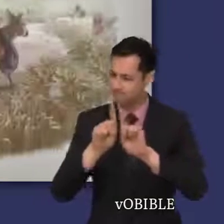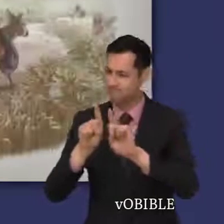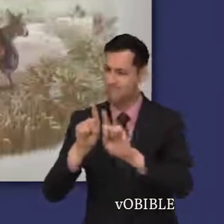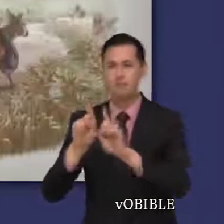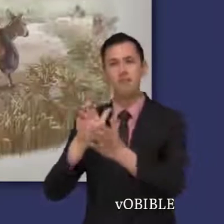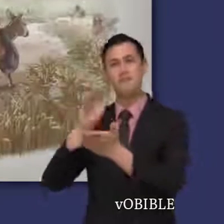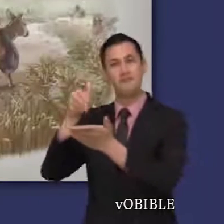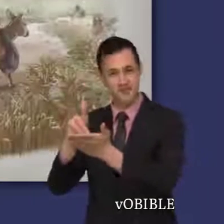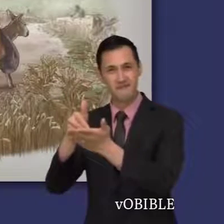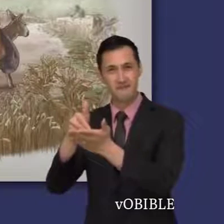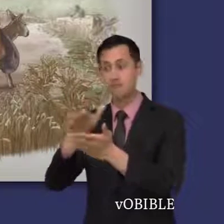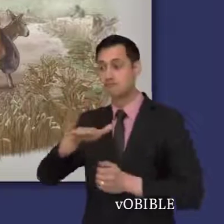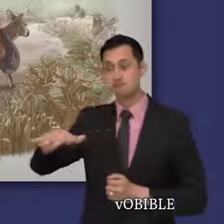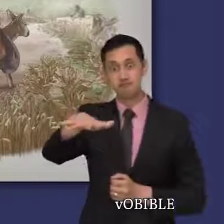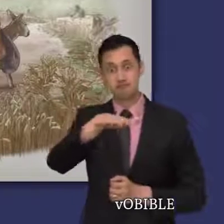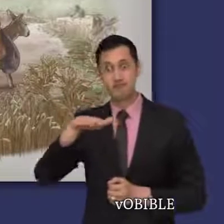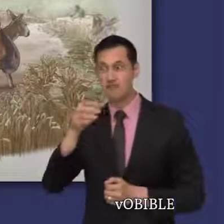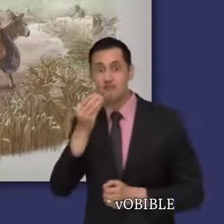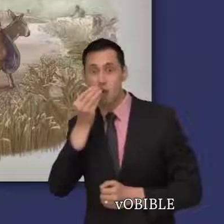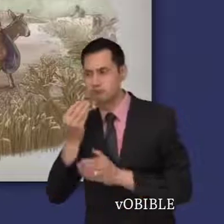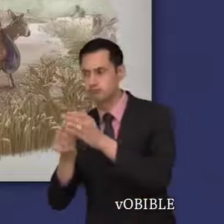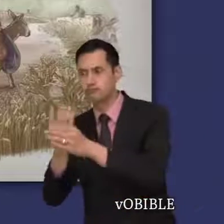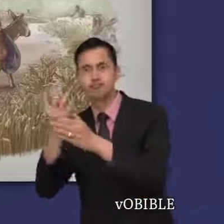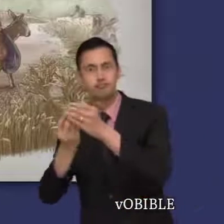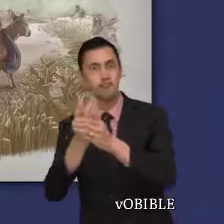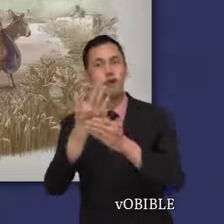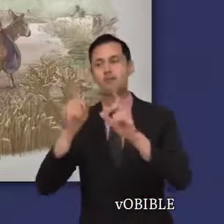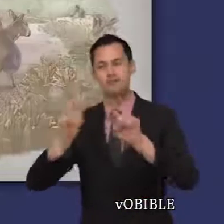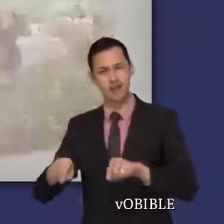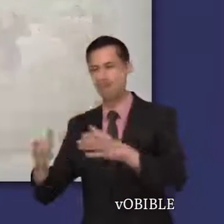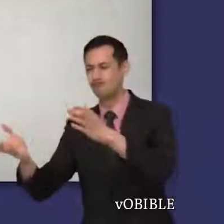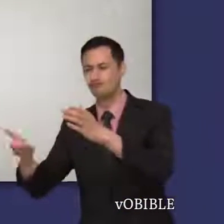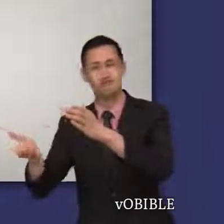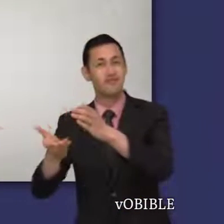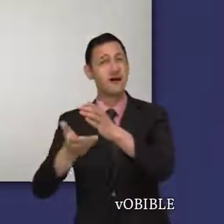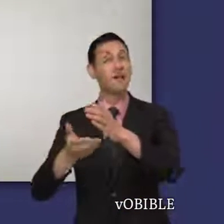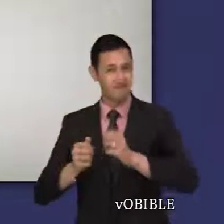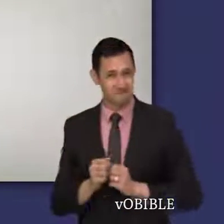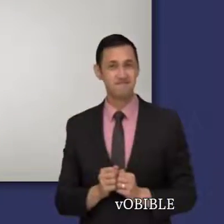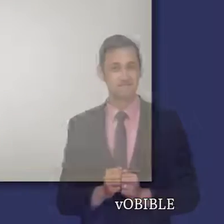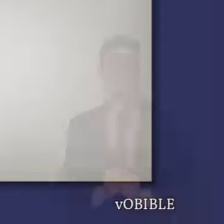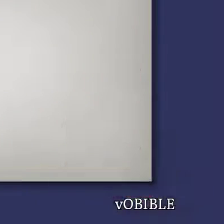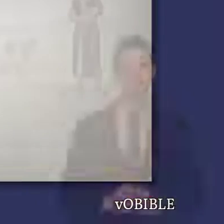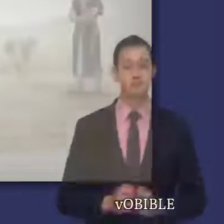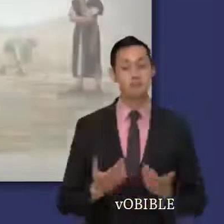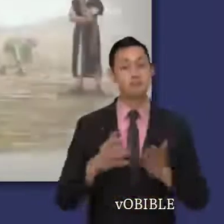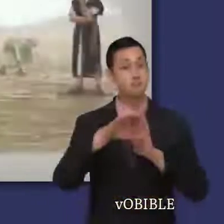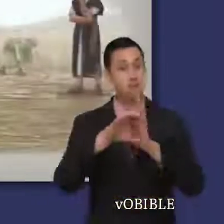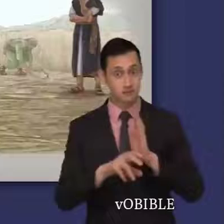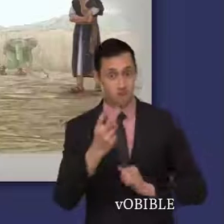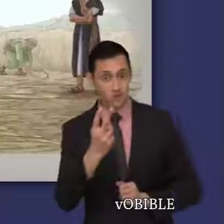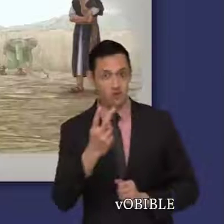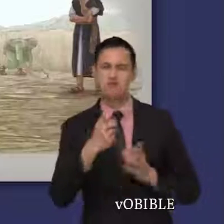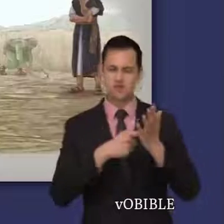two widows arrive at Bethlehem, the barley harvest has just begun. In chapter 2,